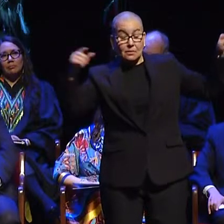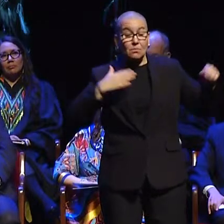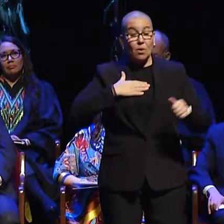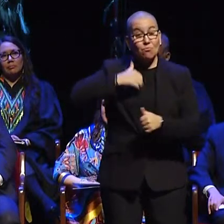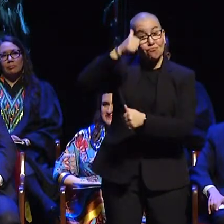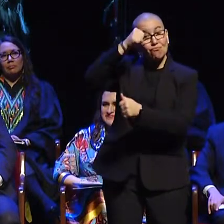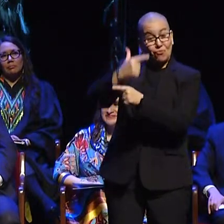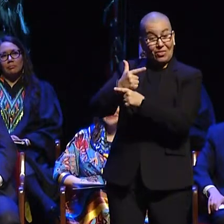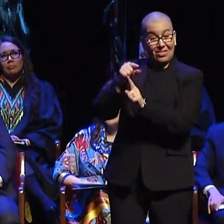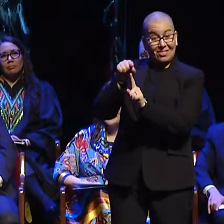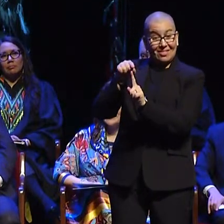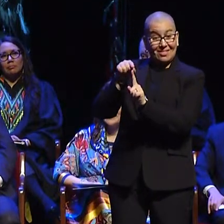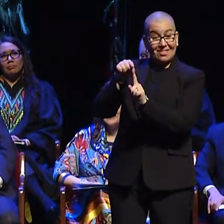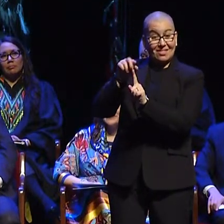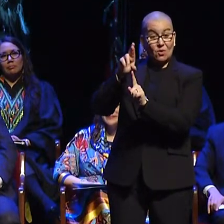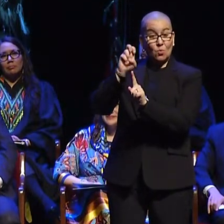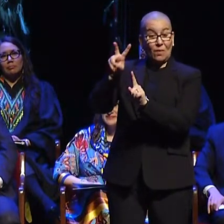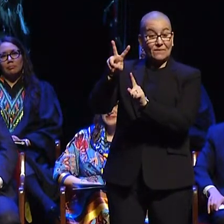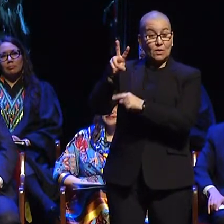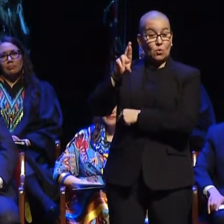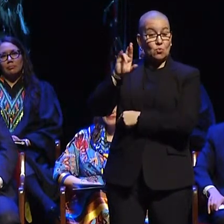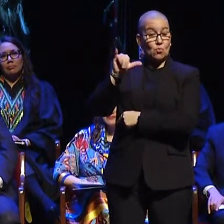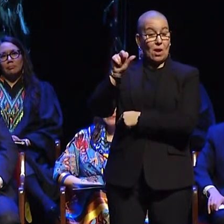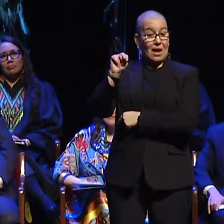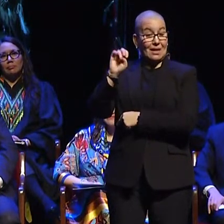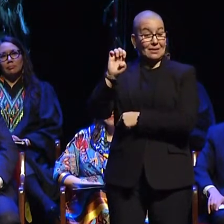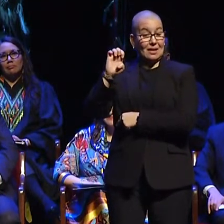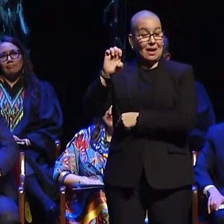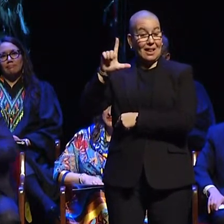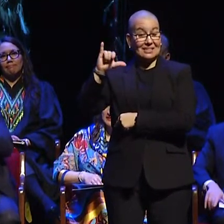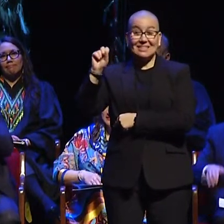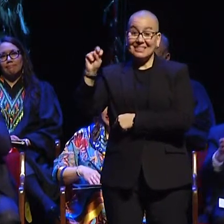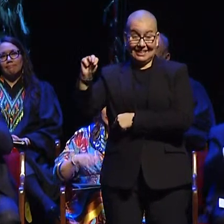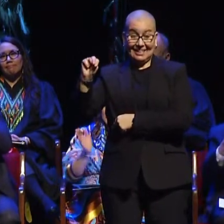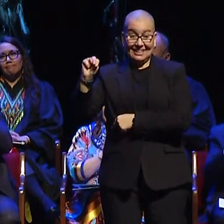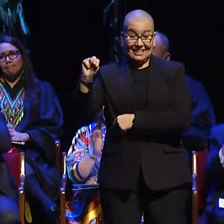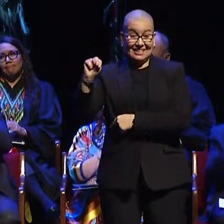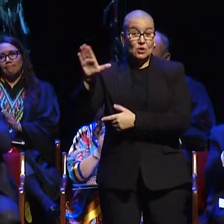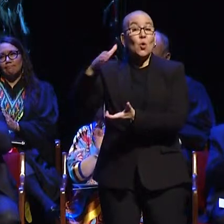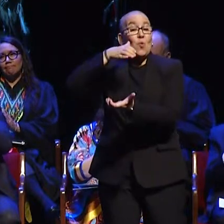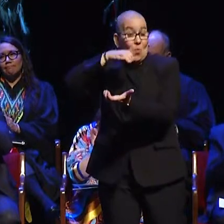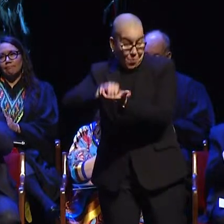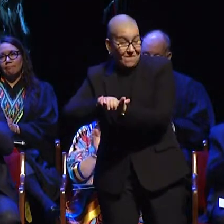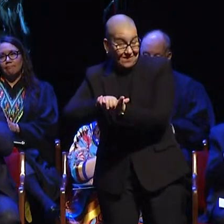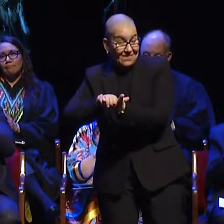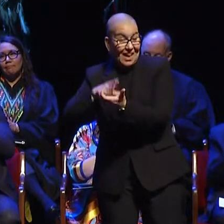Brian Ellison, his wife, Sharon, and their son, Nehemiah. Thank you all for being here.